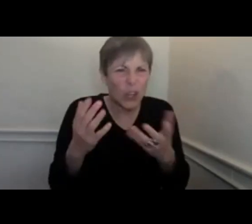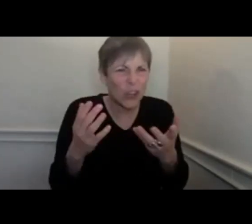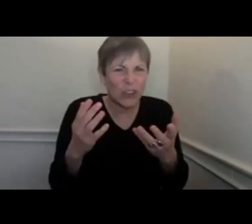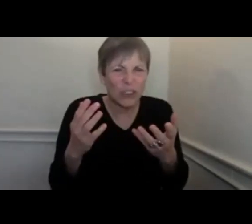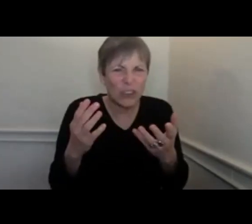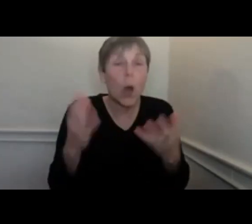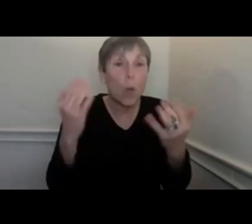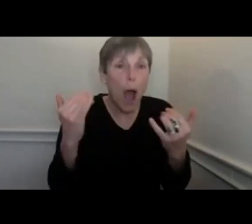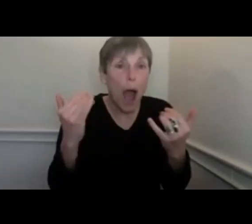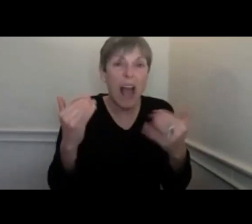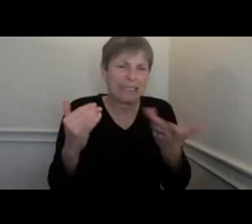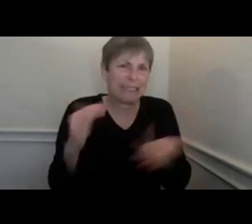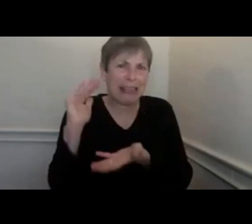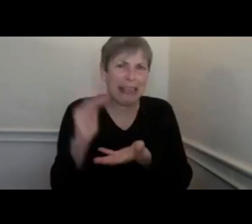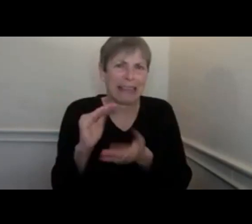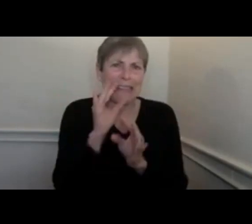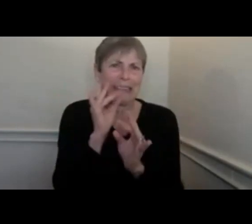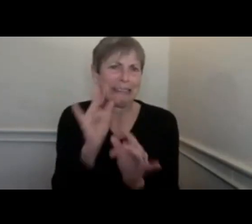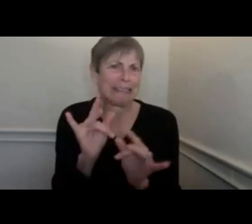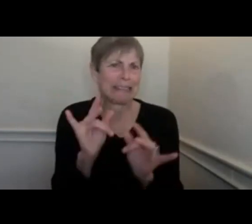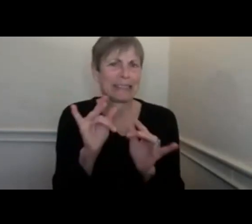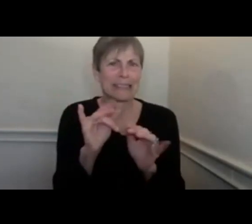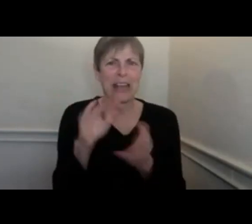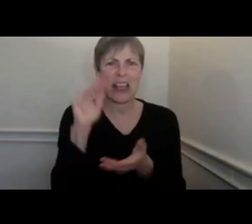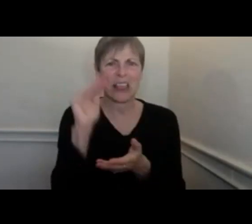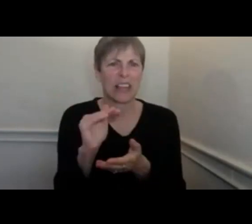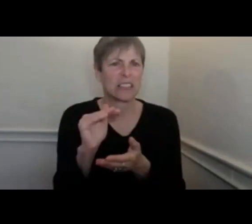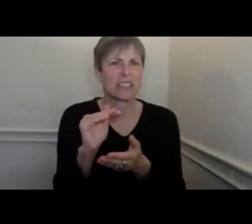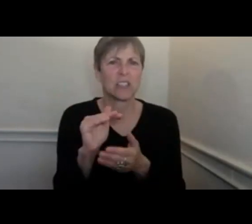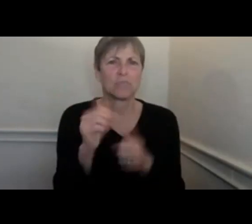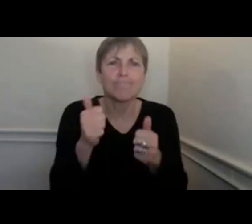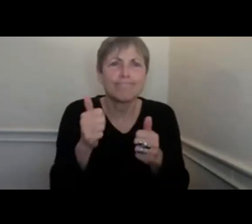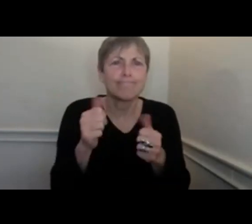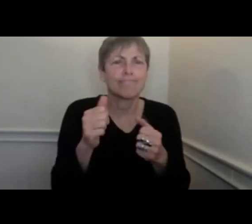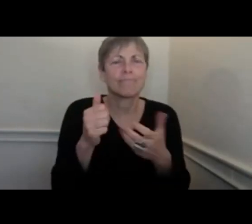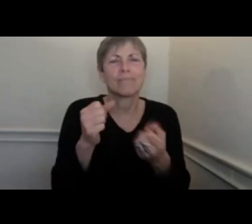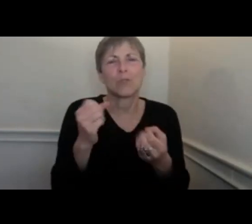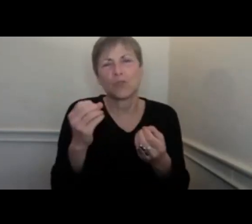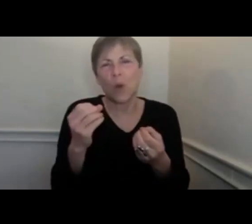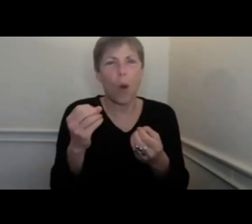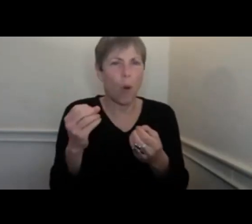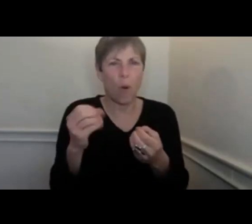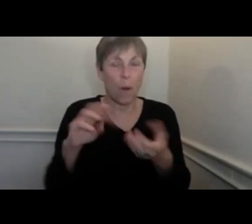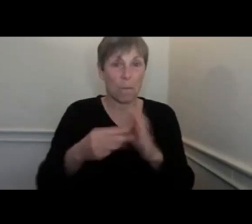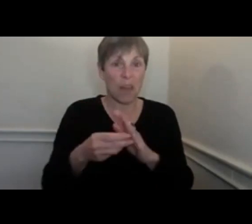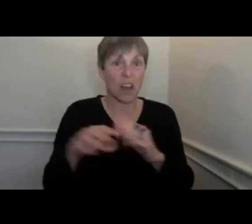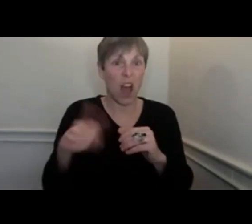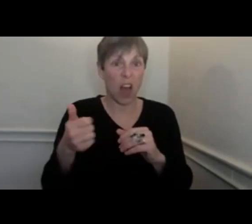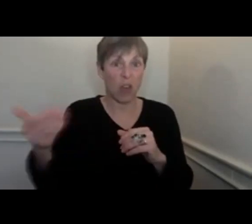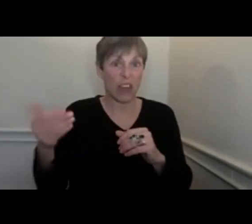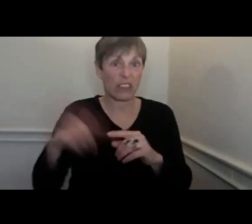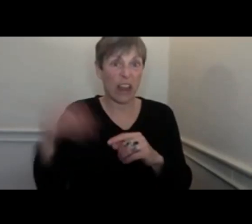less delicious so that they can not be predated as much by large munching mammals like